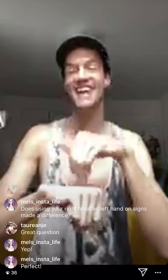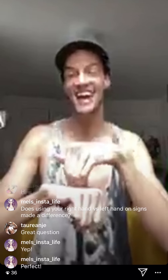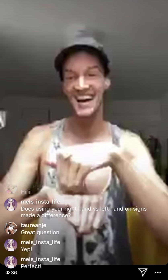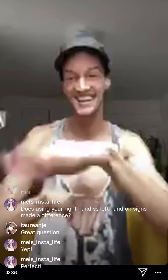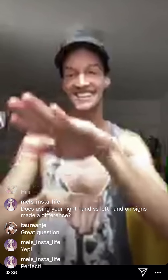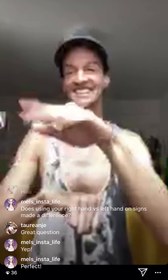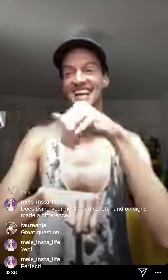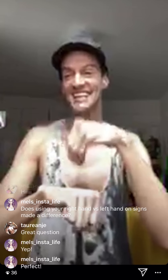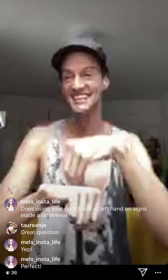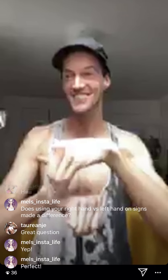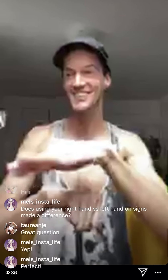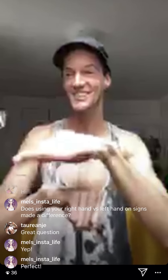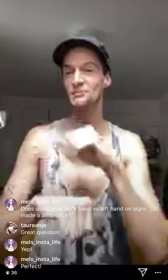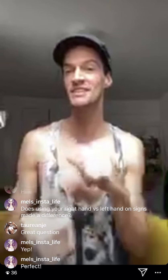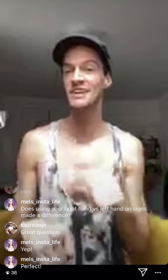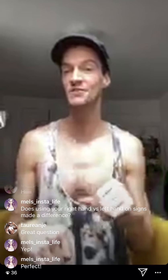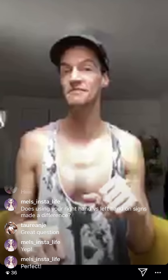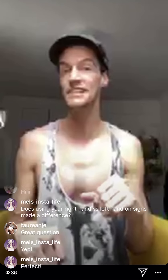Yeah, send, very good. Show me the sign for defeat it.